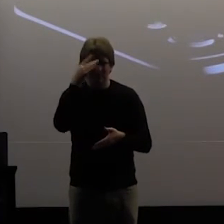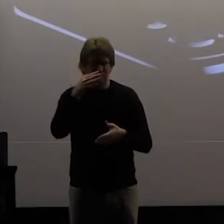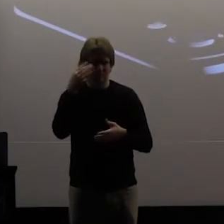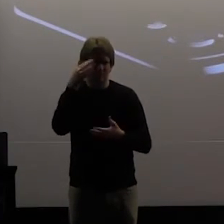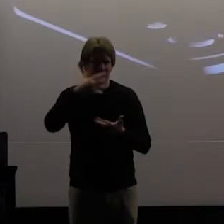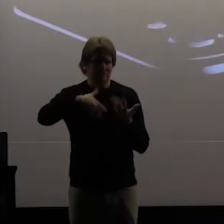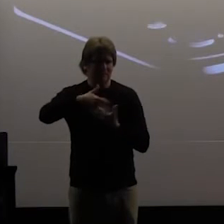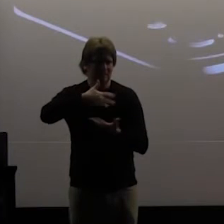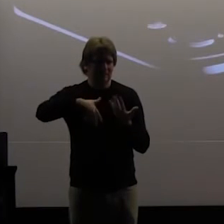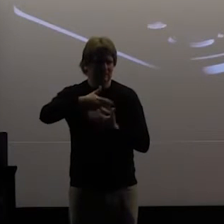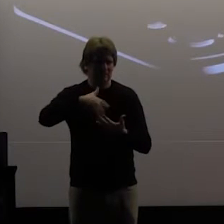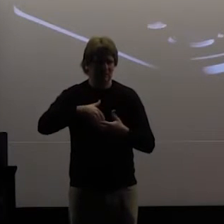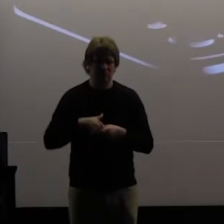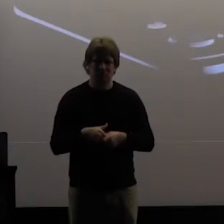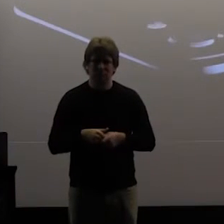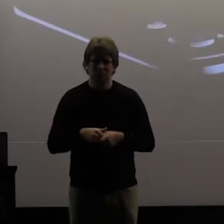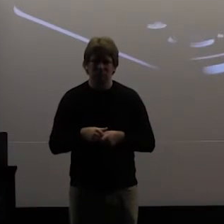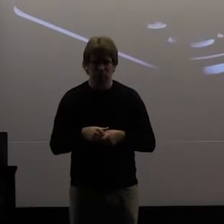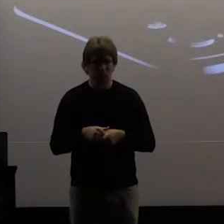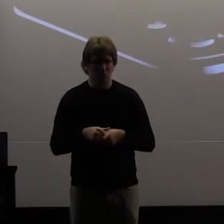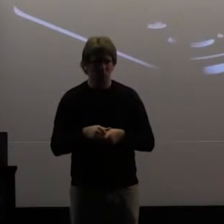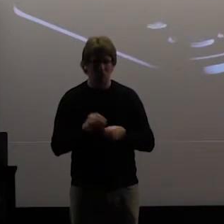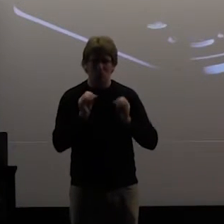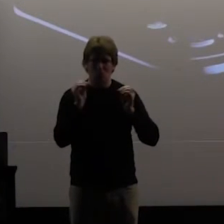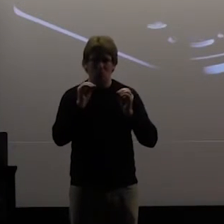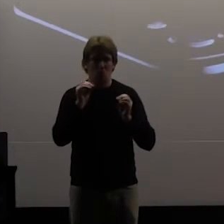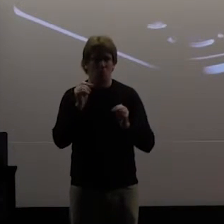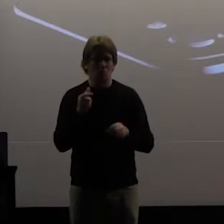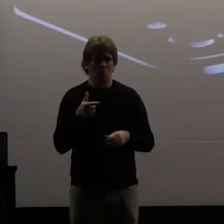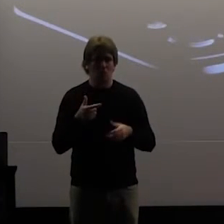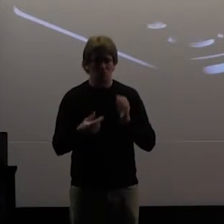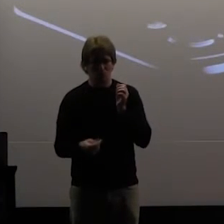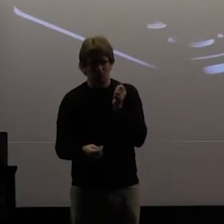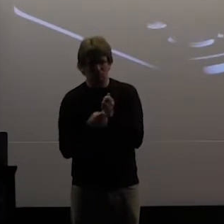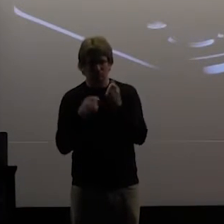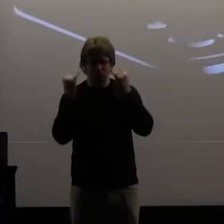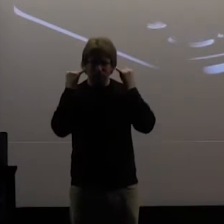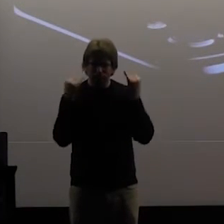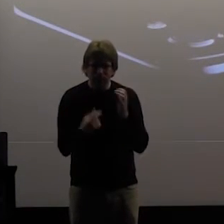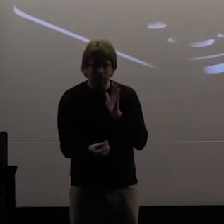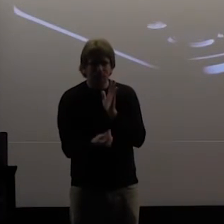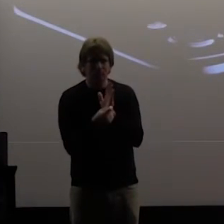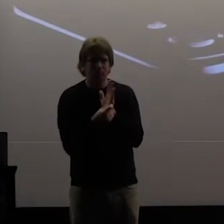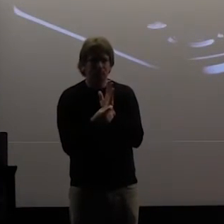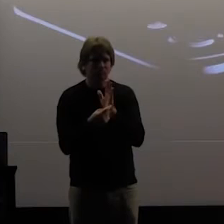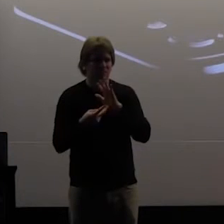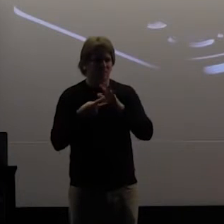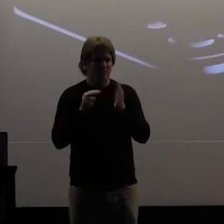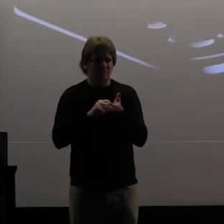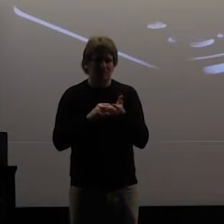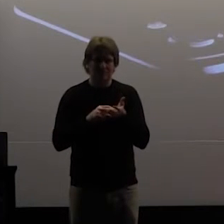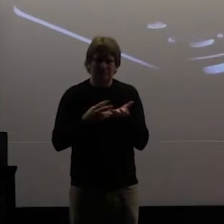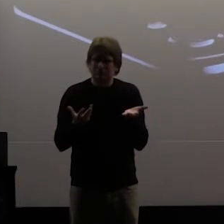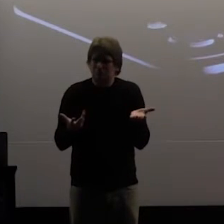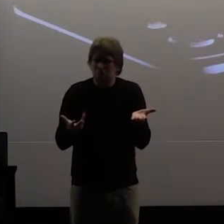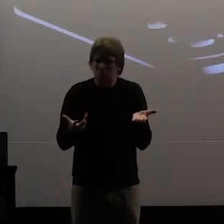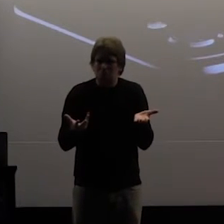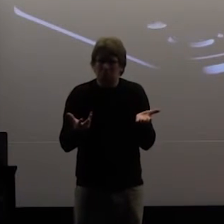We have a capitalist society in America today, and they've now developed a way